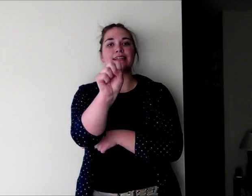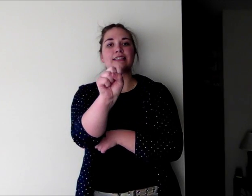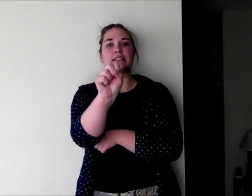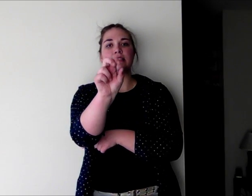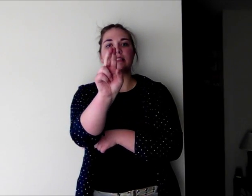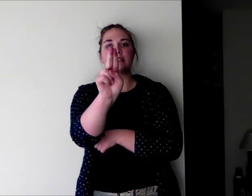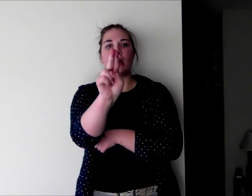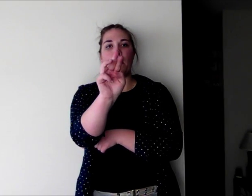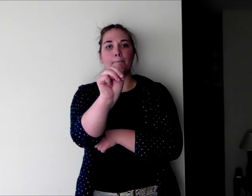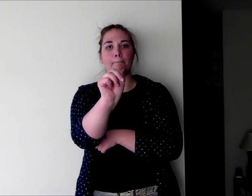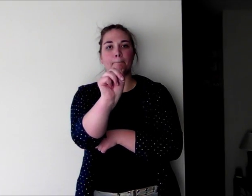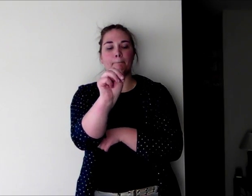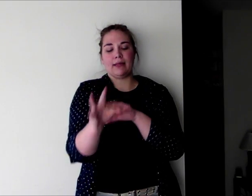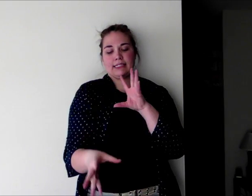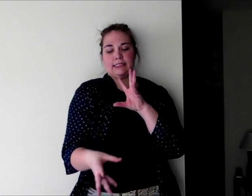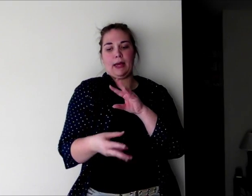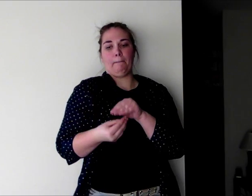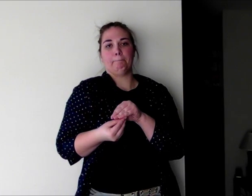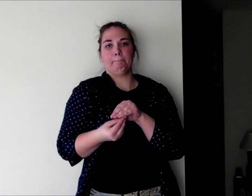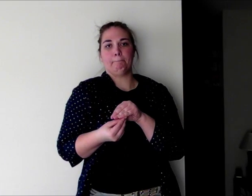It's also the word for sum.